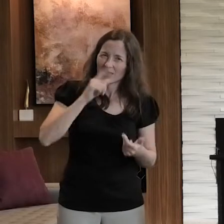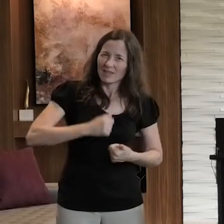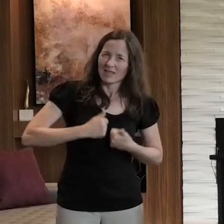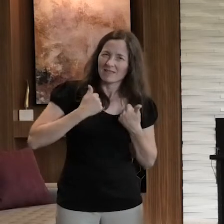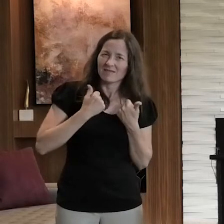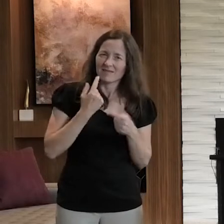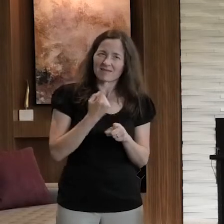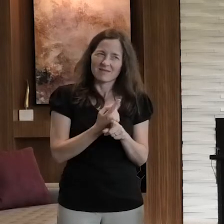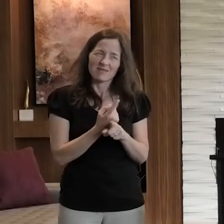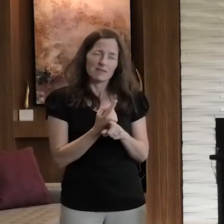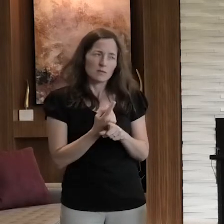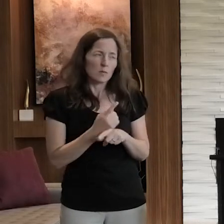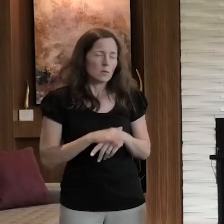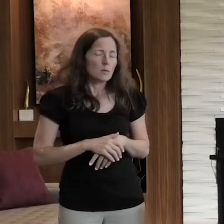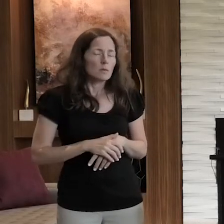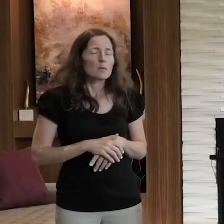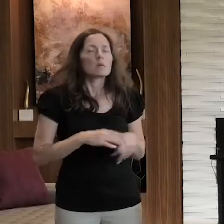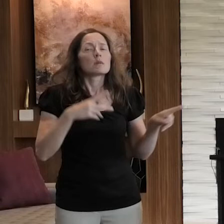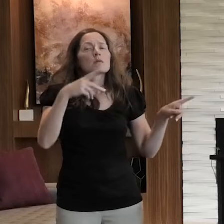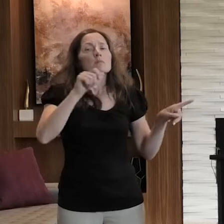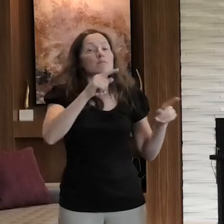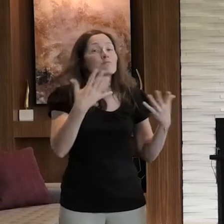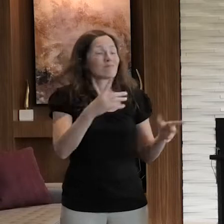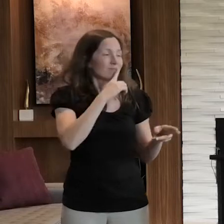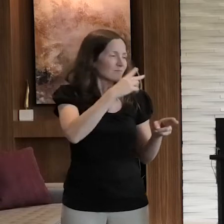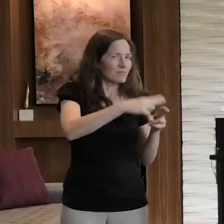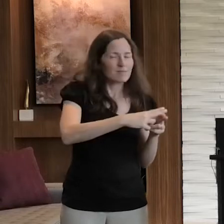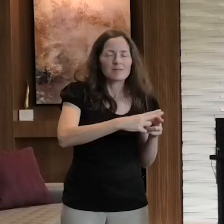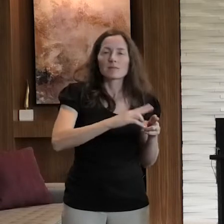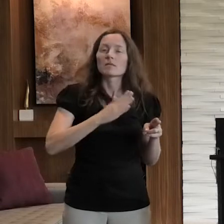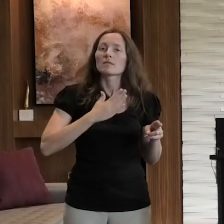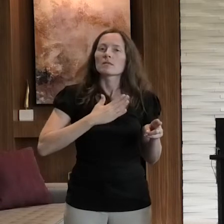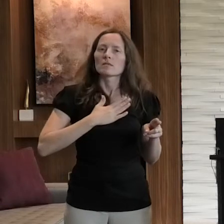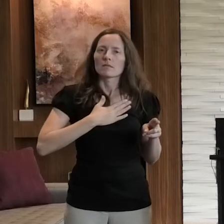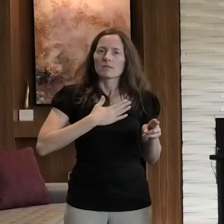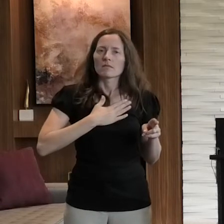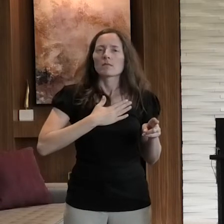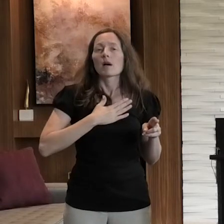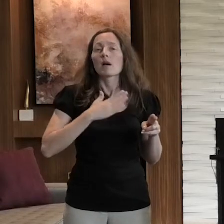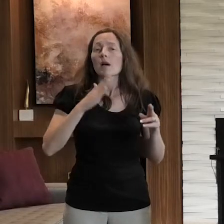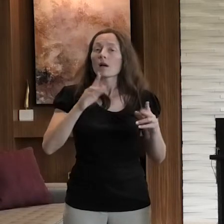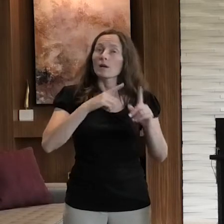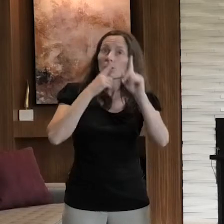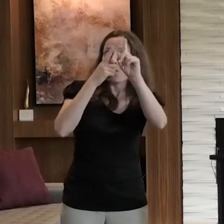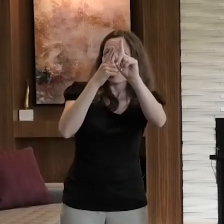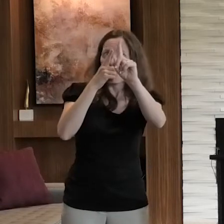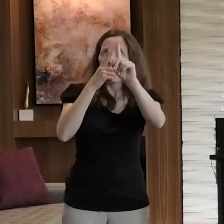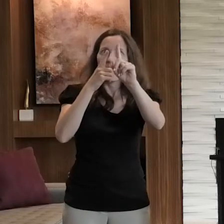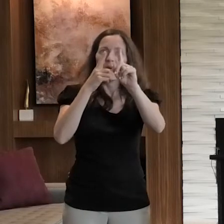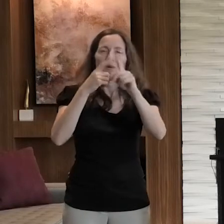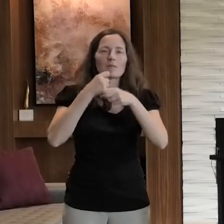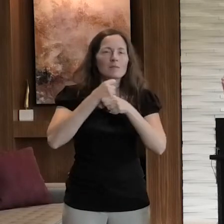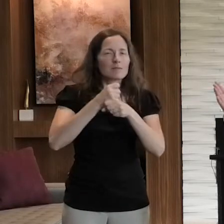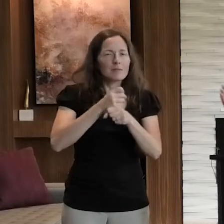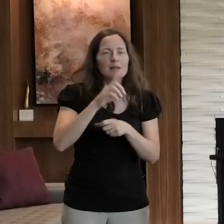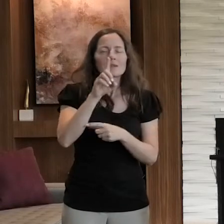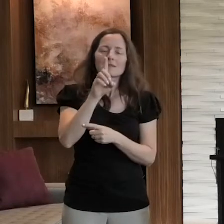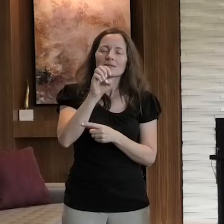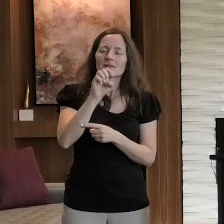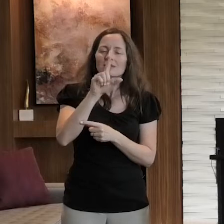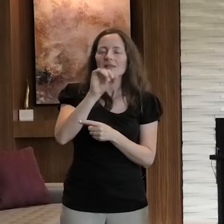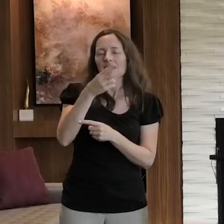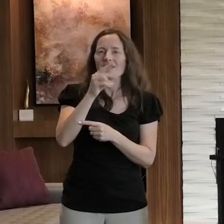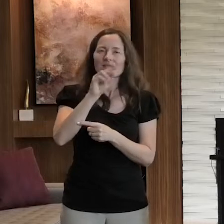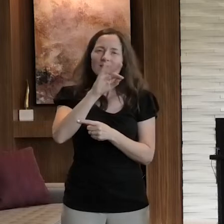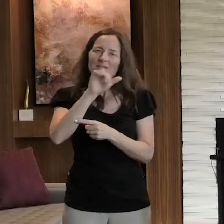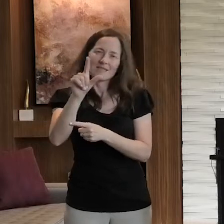Pat mentioned, and I take great pride in saying, is to create a delightful patient experience. And unfortunately in